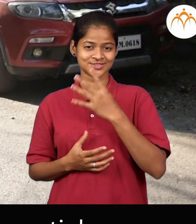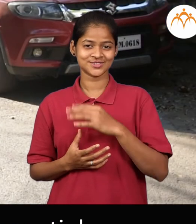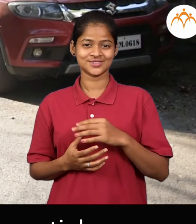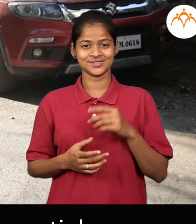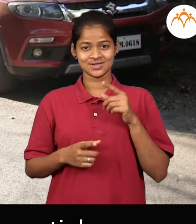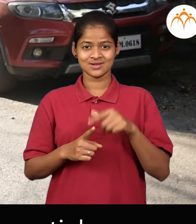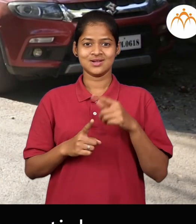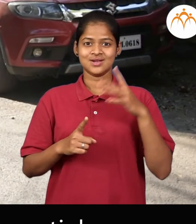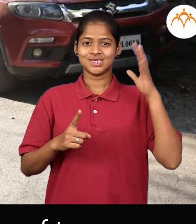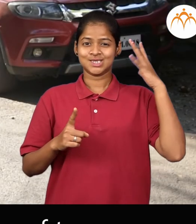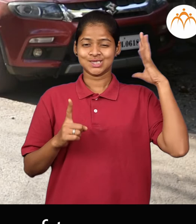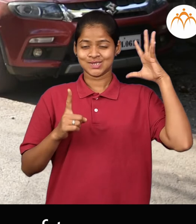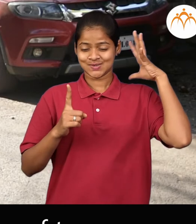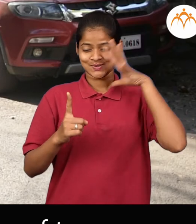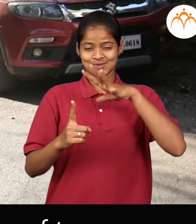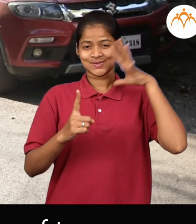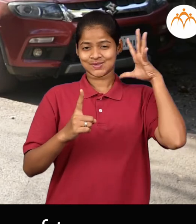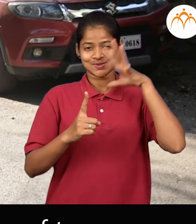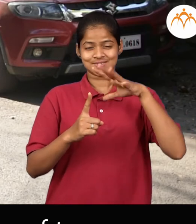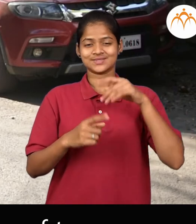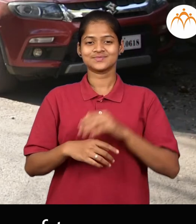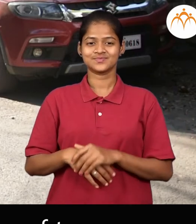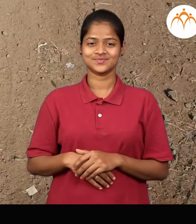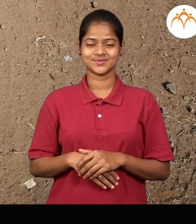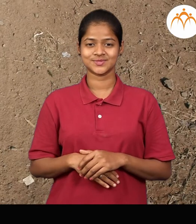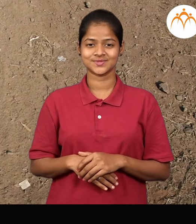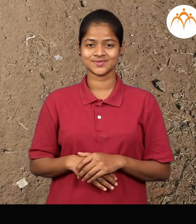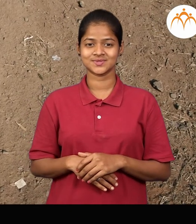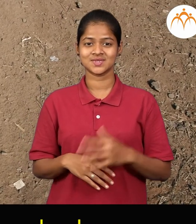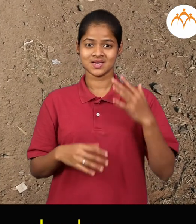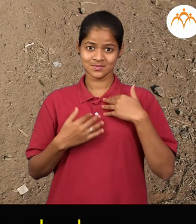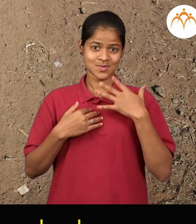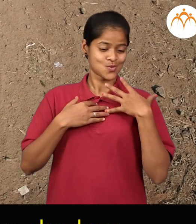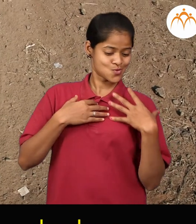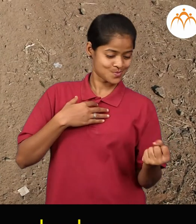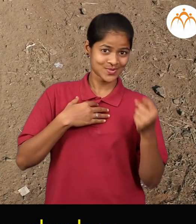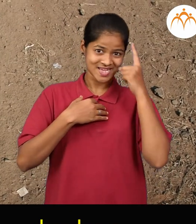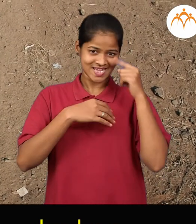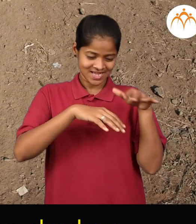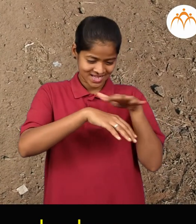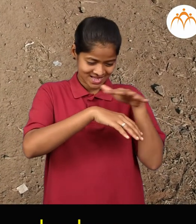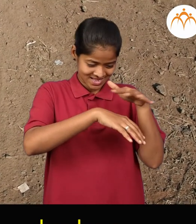Sunlight is essential for the flowering of trees. Shadow. Look at your own shadow.